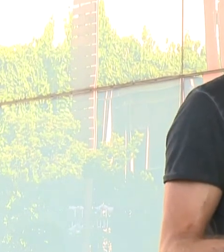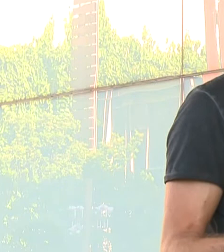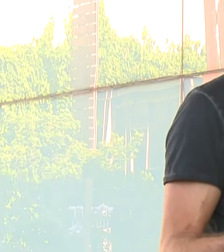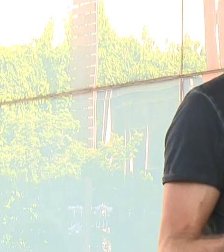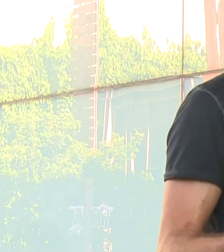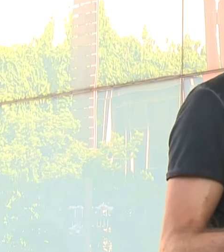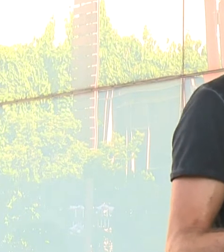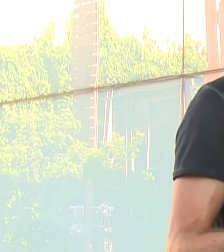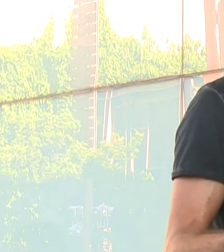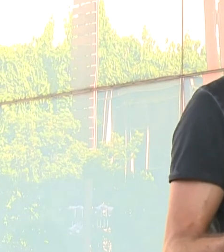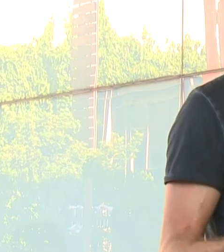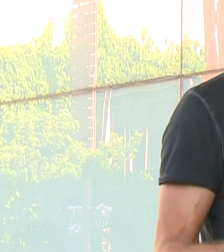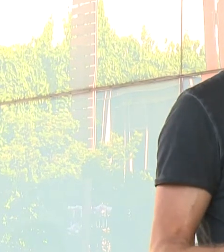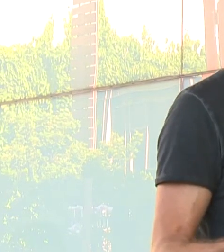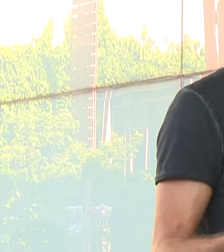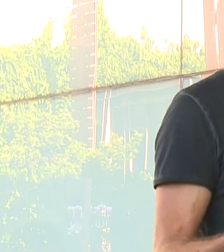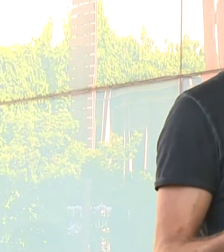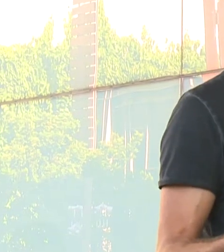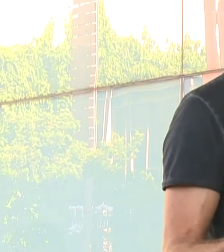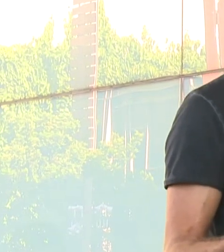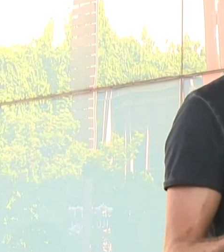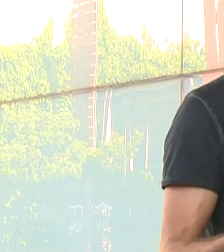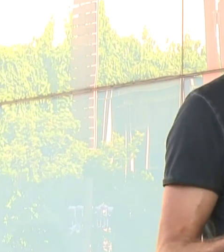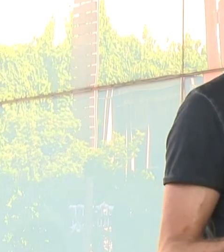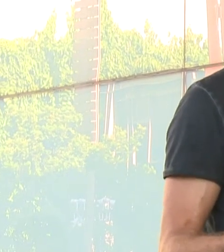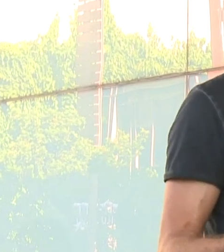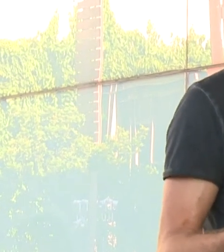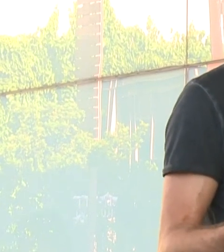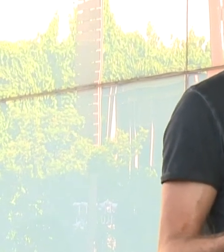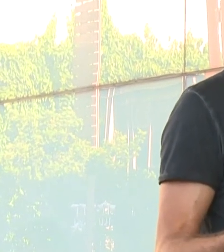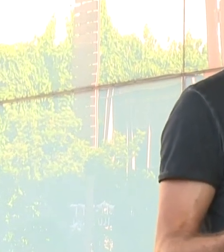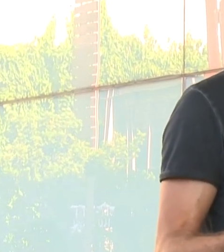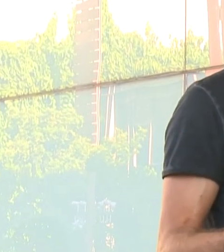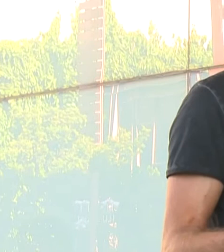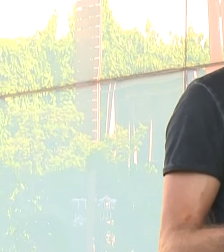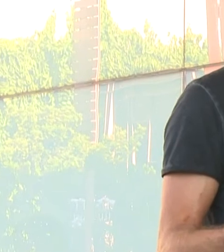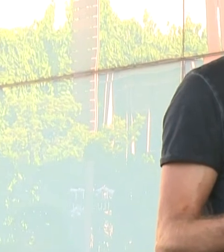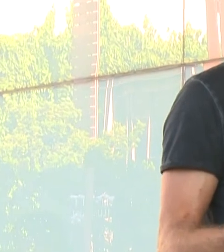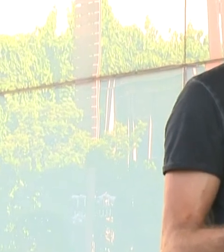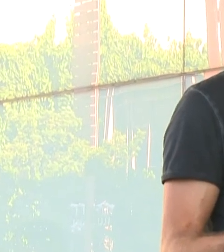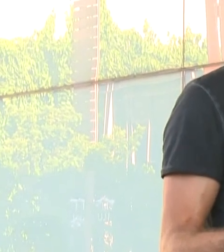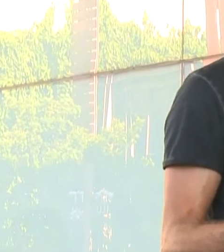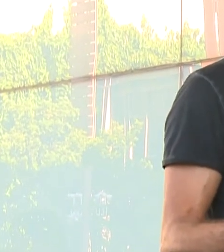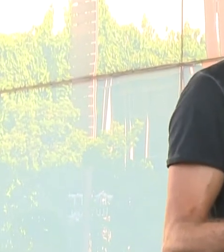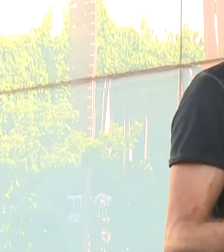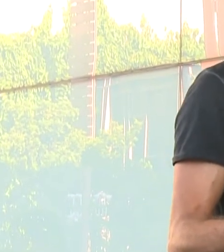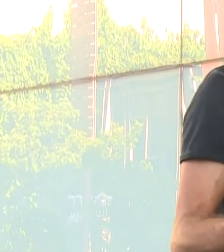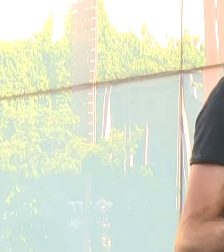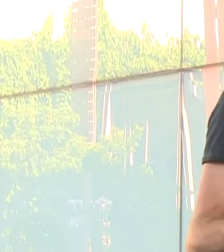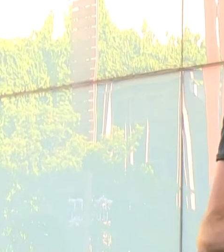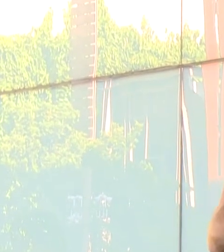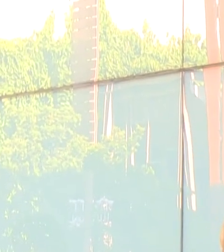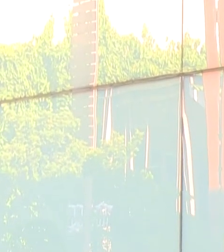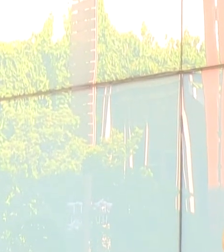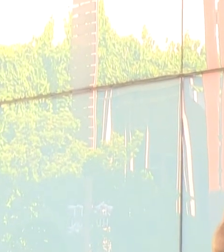this is all a bit strange standing up to do this, so bear with me reading this for you, but a bit about how I got to be a prop master